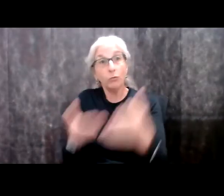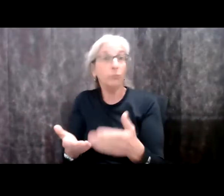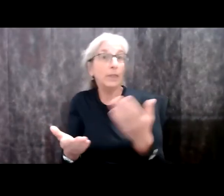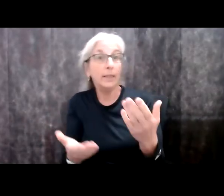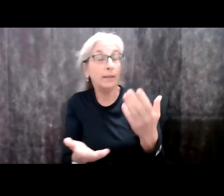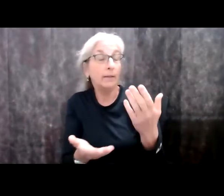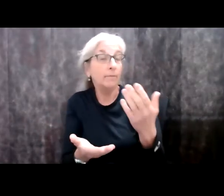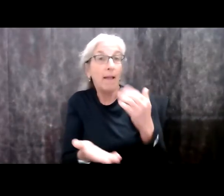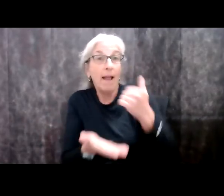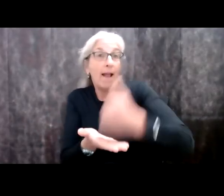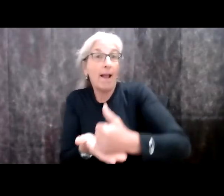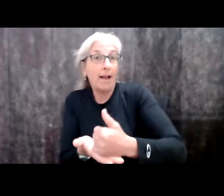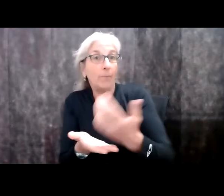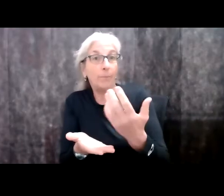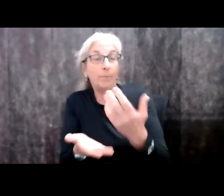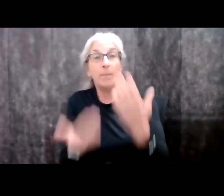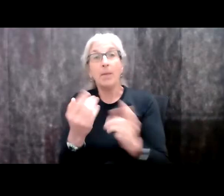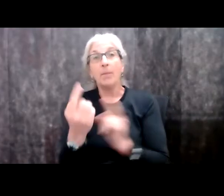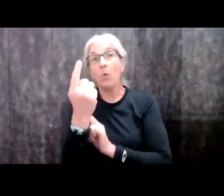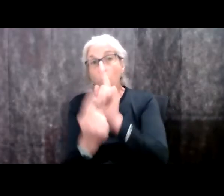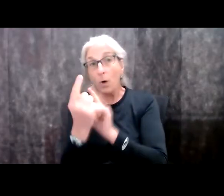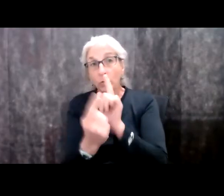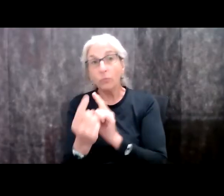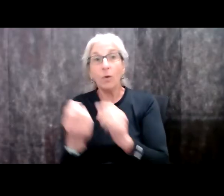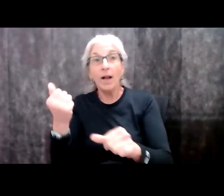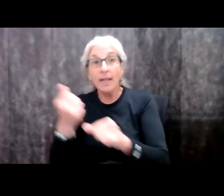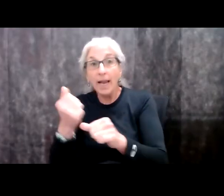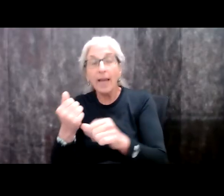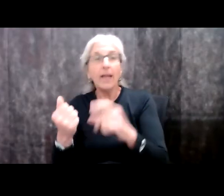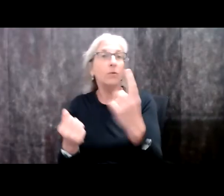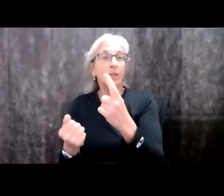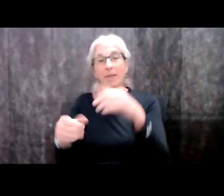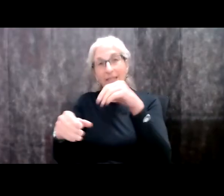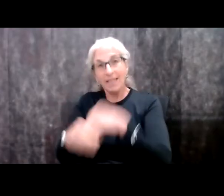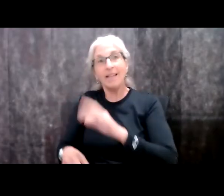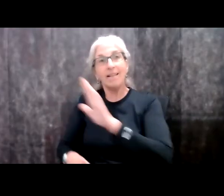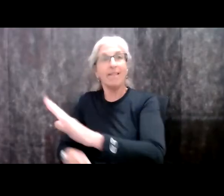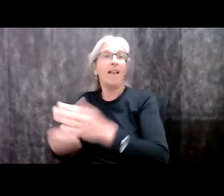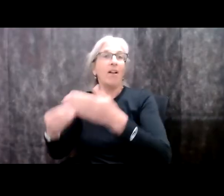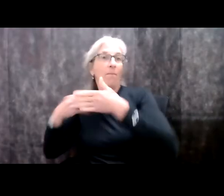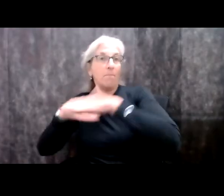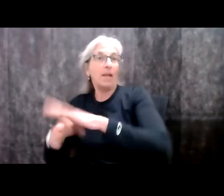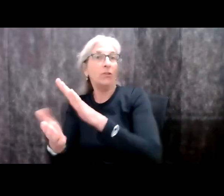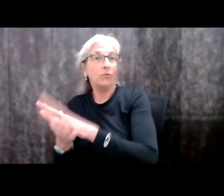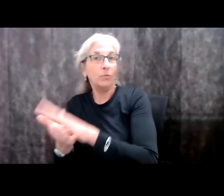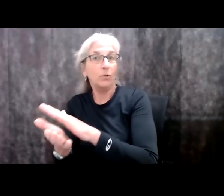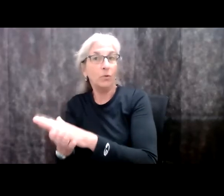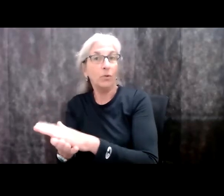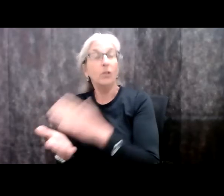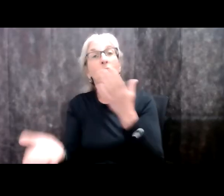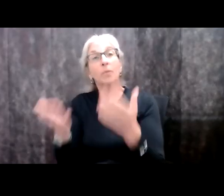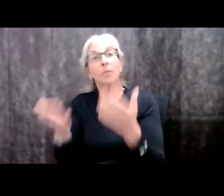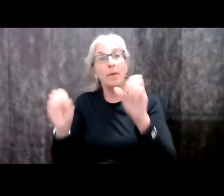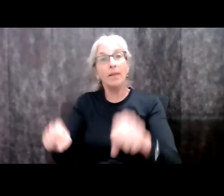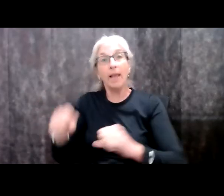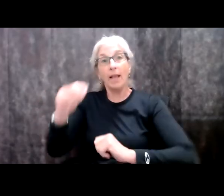aid or extra therapy into their base school to both keep that student in their home and community and ideally build capacity at